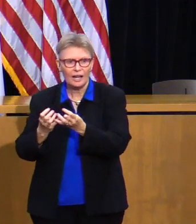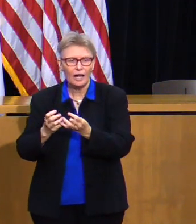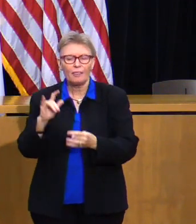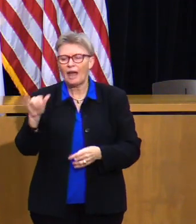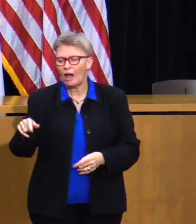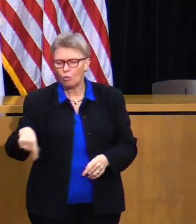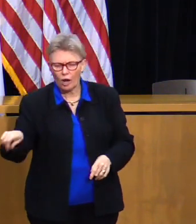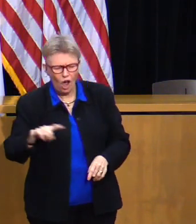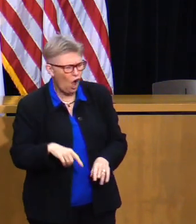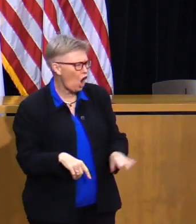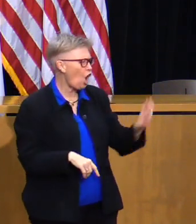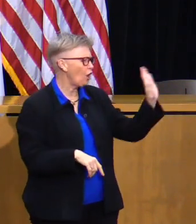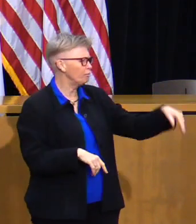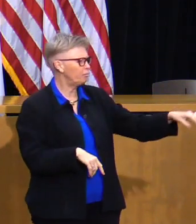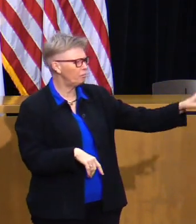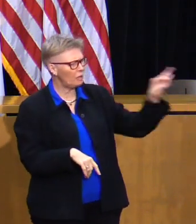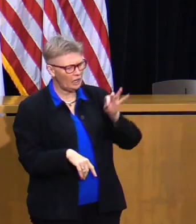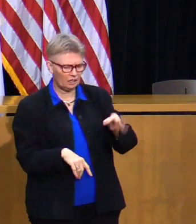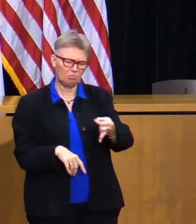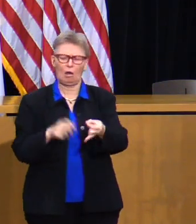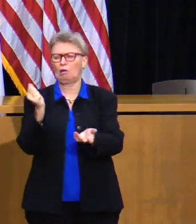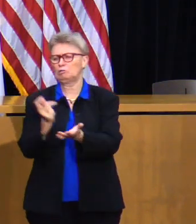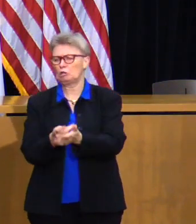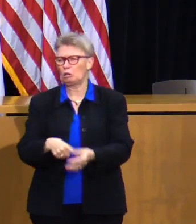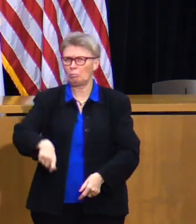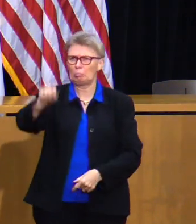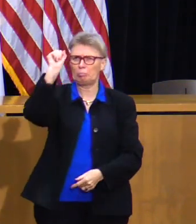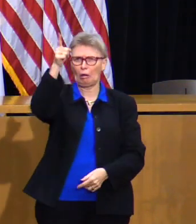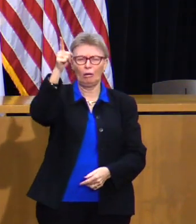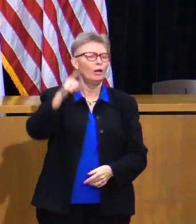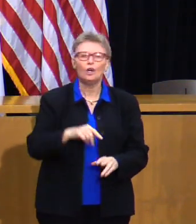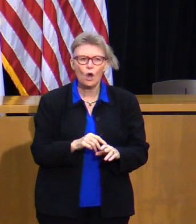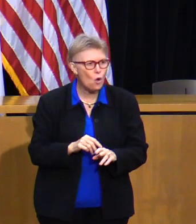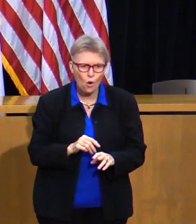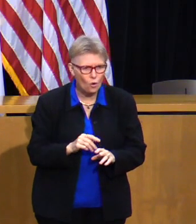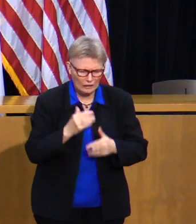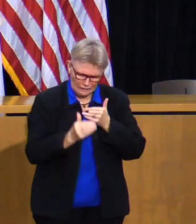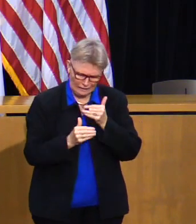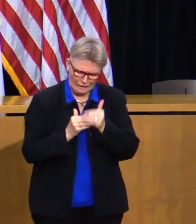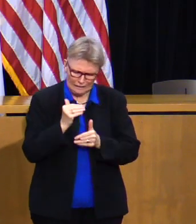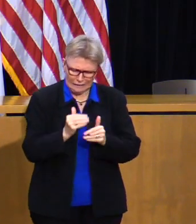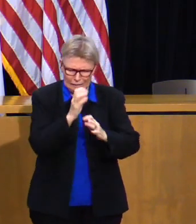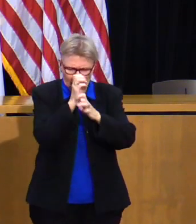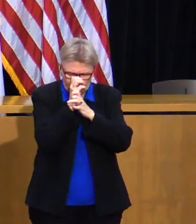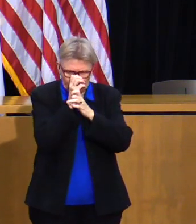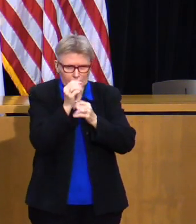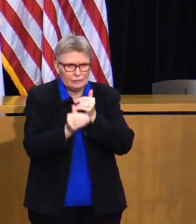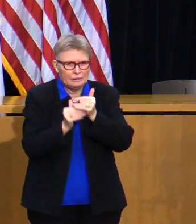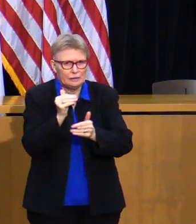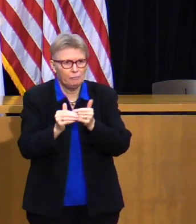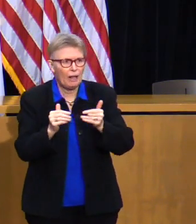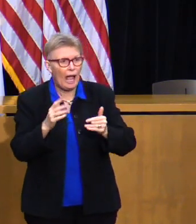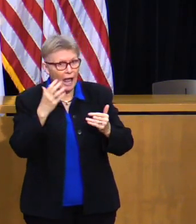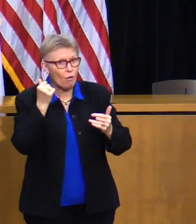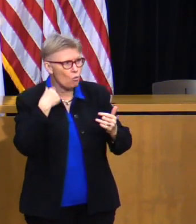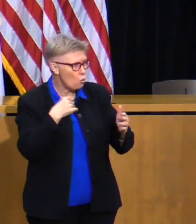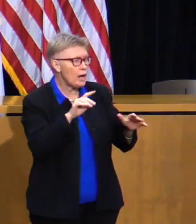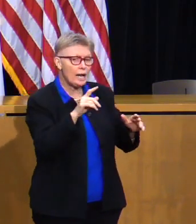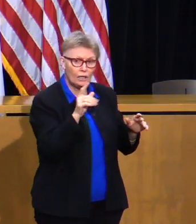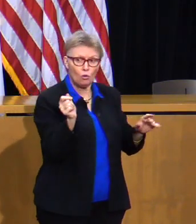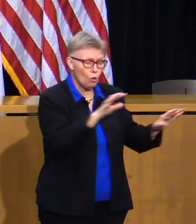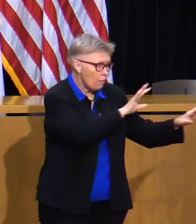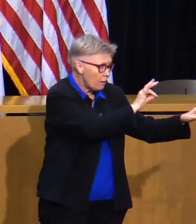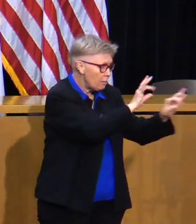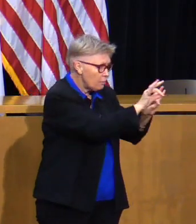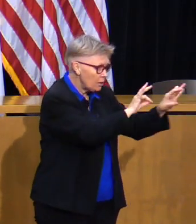not an easy process. It is not for the faint of heart, and I truly believe that the best rise to the top. And if